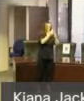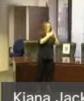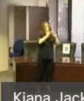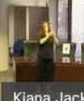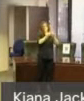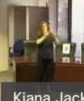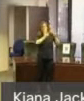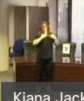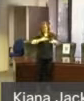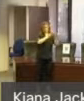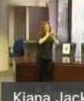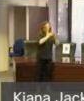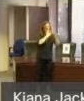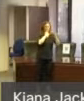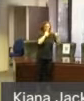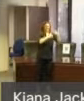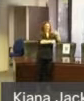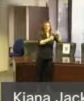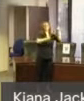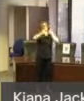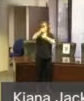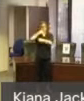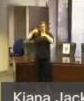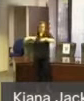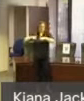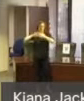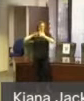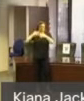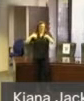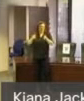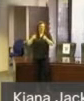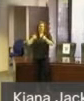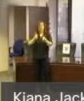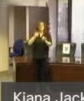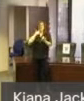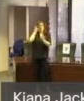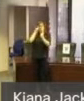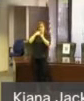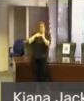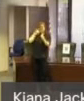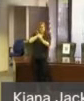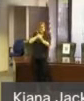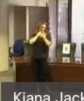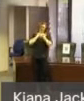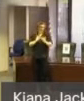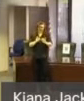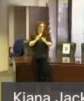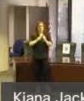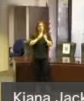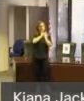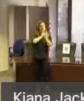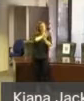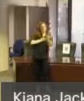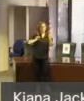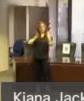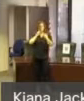are only minor changes to the rules, and there are no substantive changes. A public comment hearing will be held on September